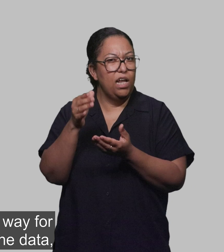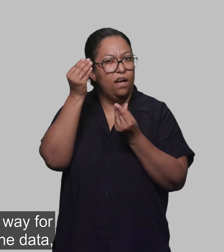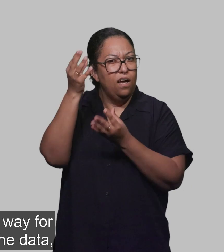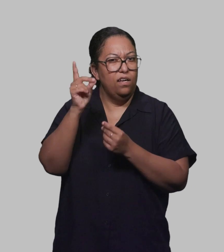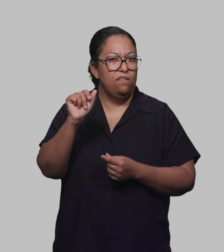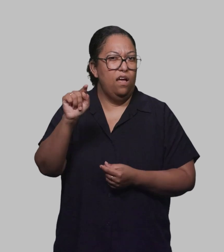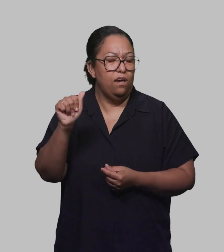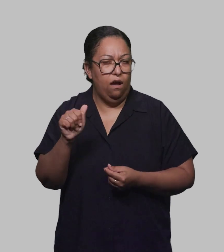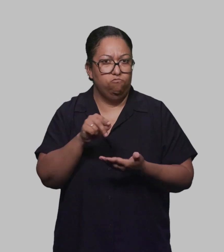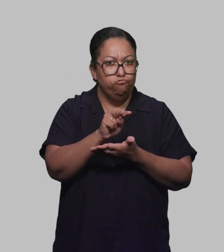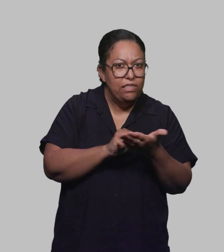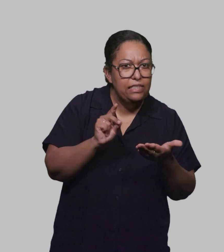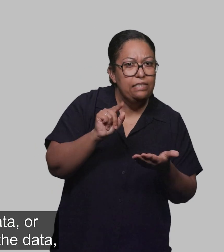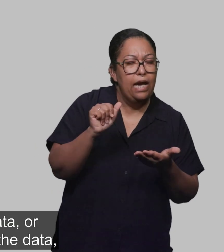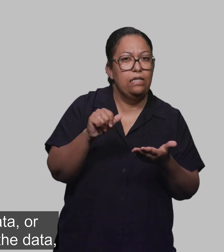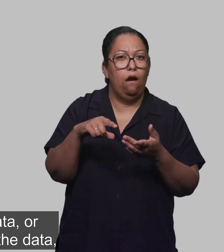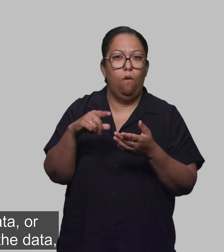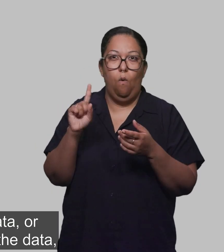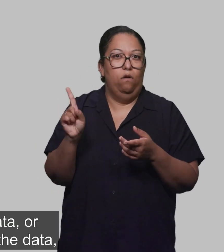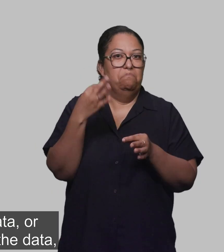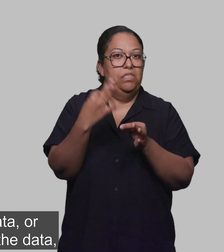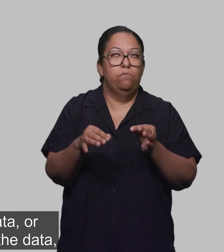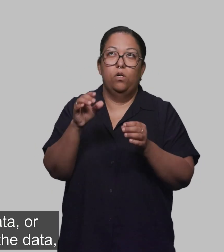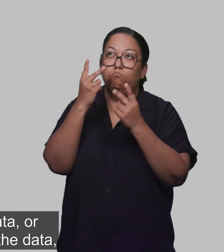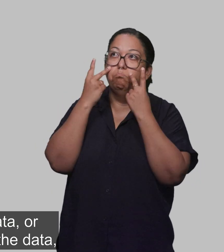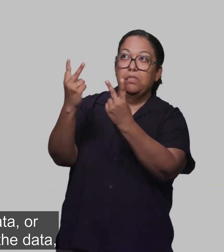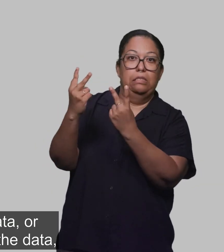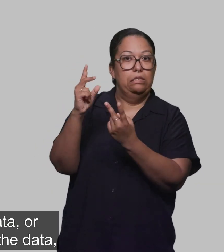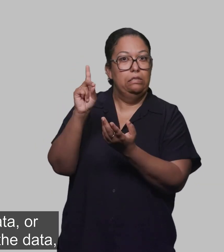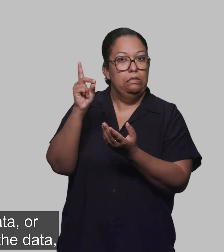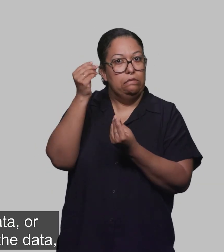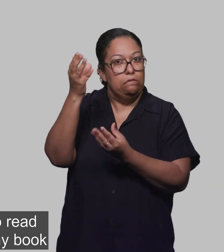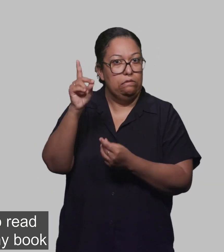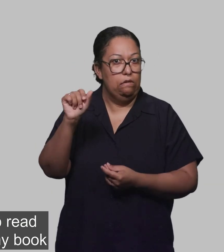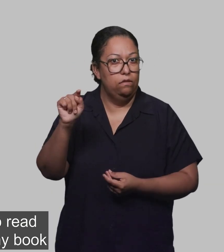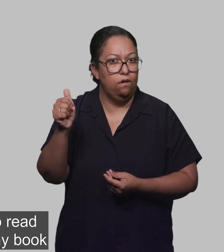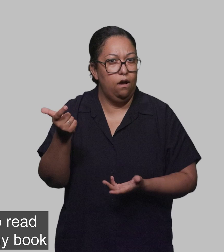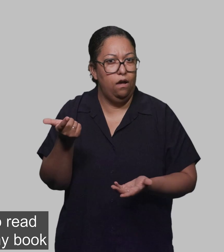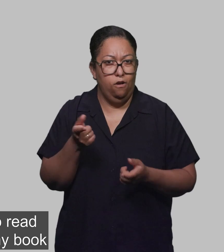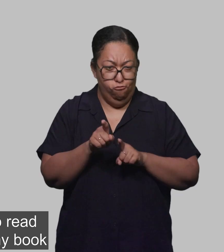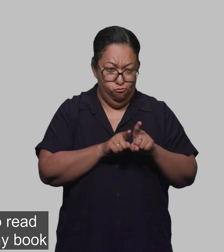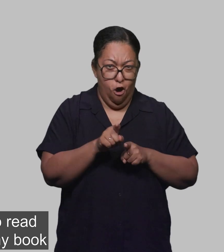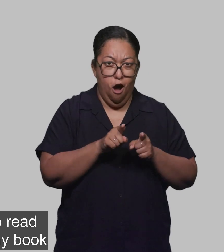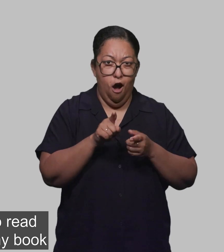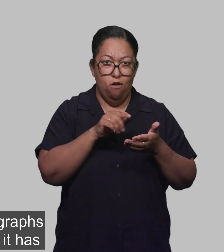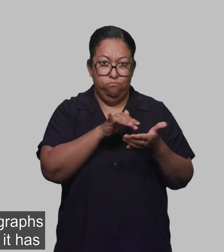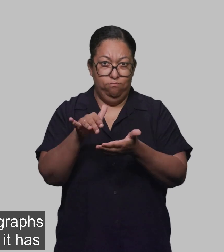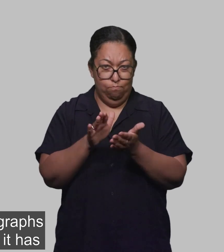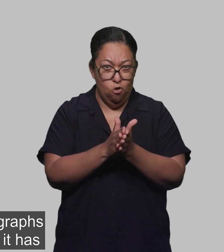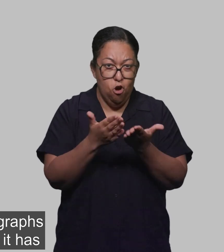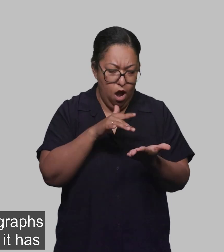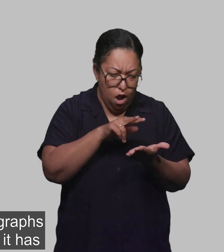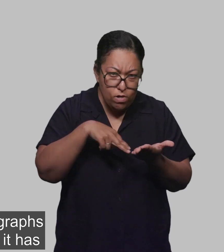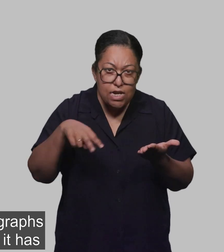study the data, read the data or just perceive the data, not even to read an astronomy book with all the graphs